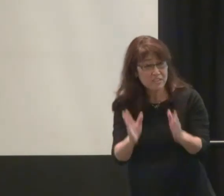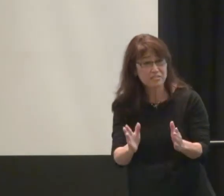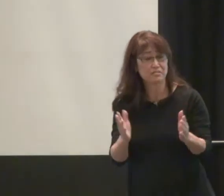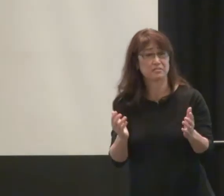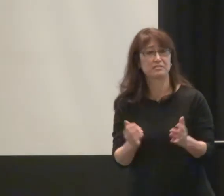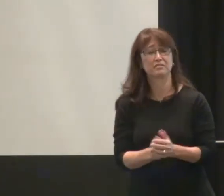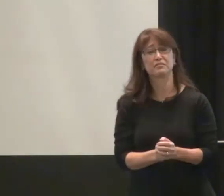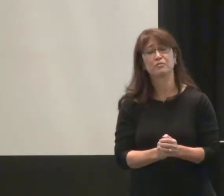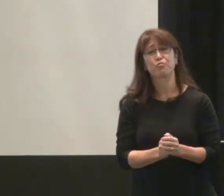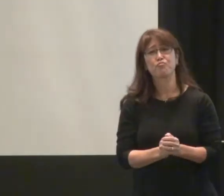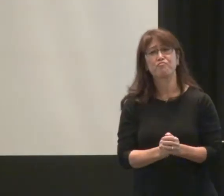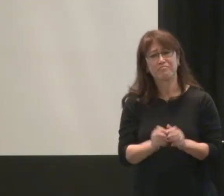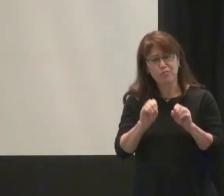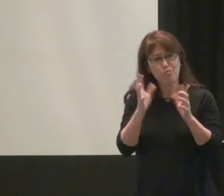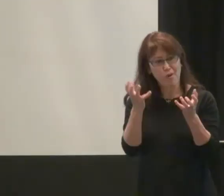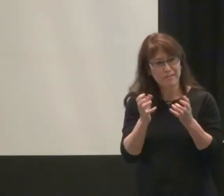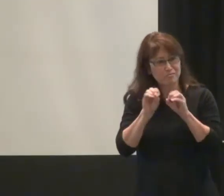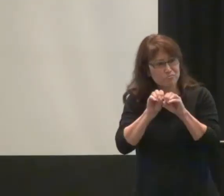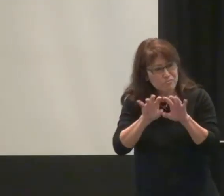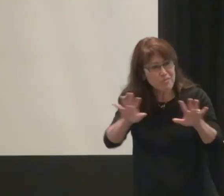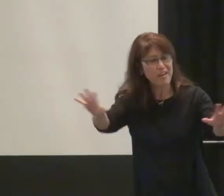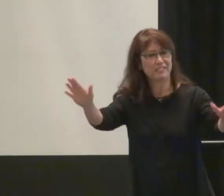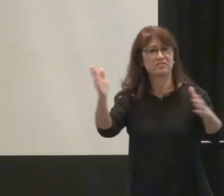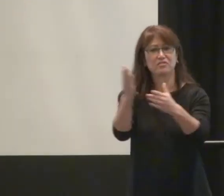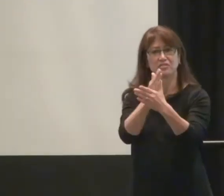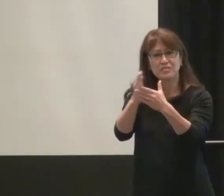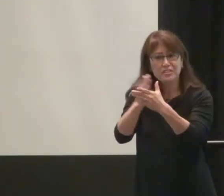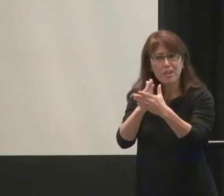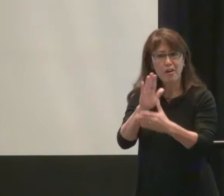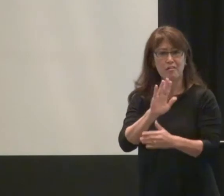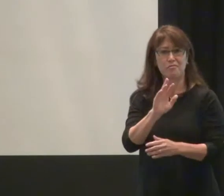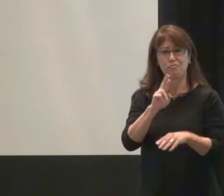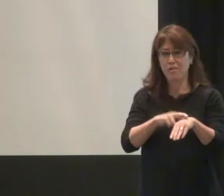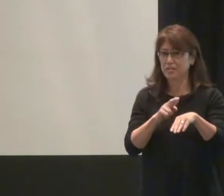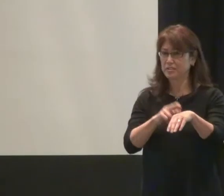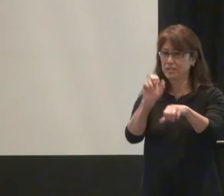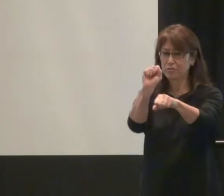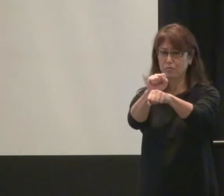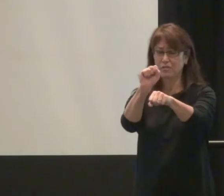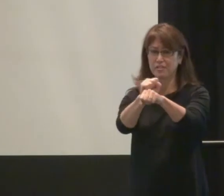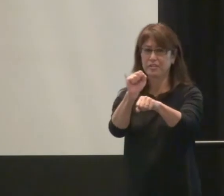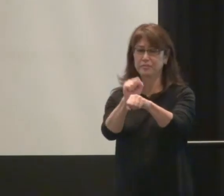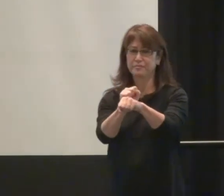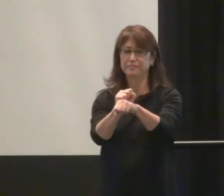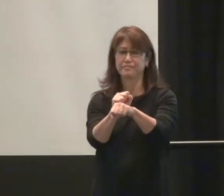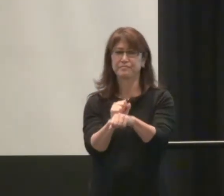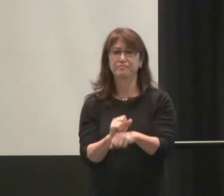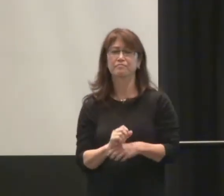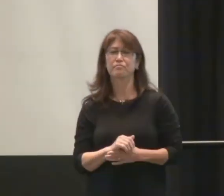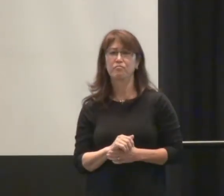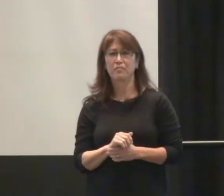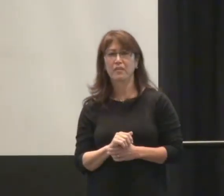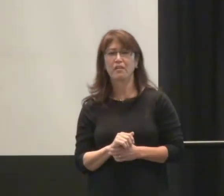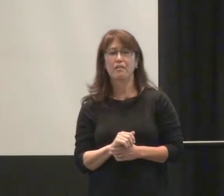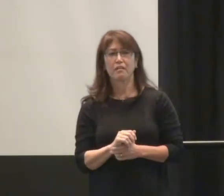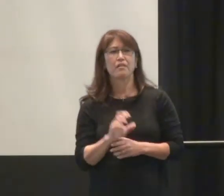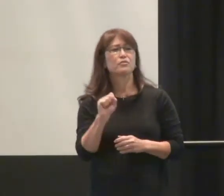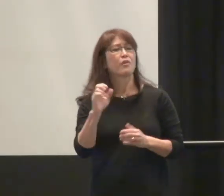other teachers who work with children who are deaf and hard of hearing. We knew that her work needed to be disseminated.